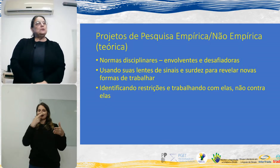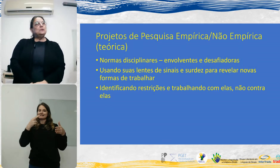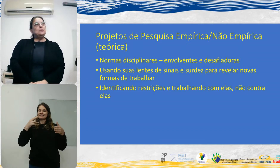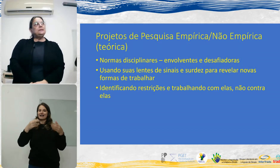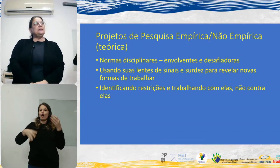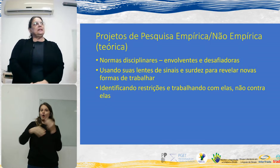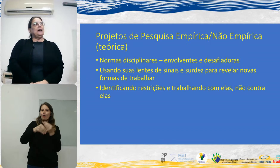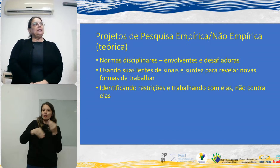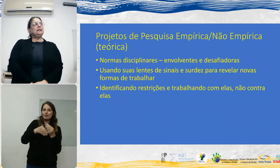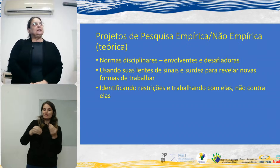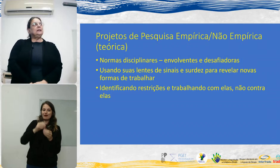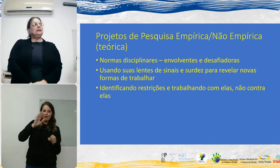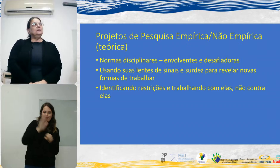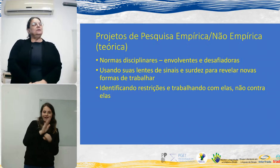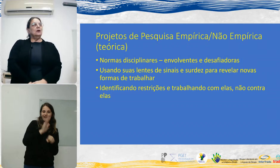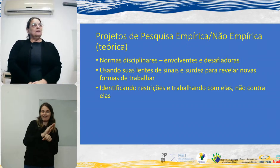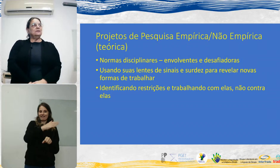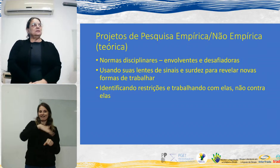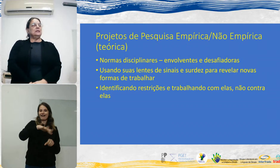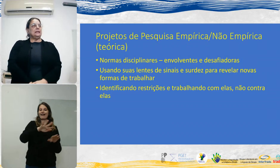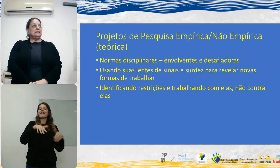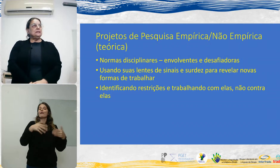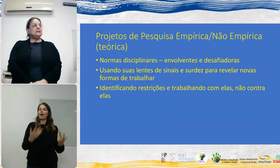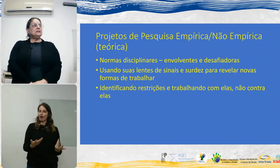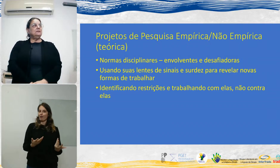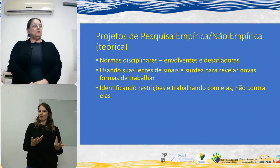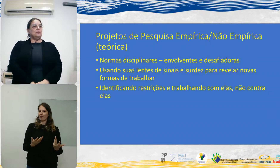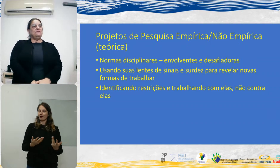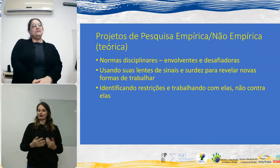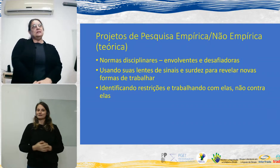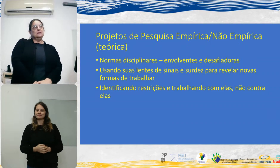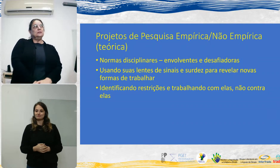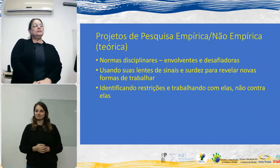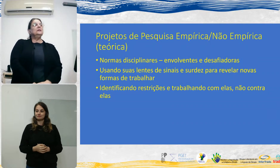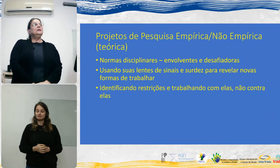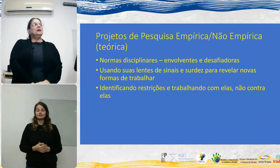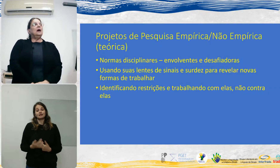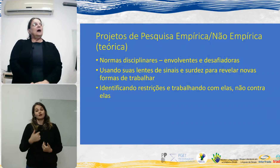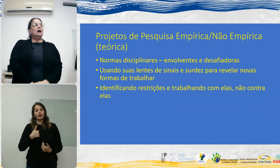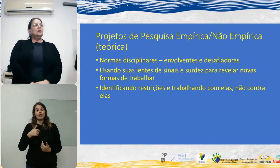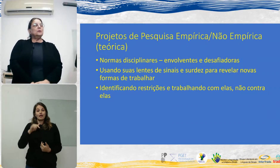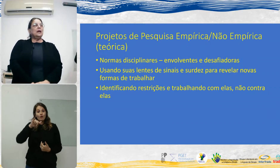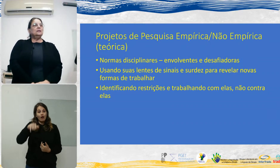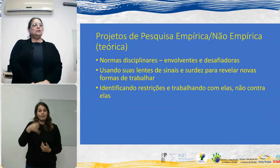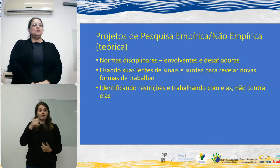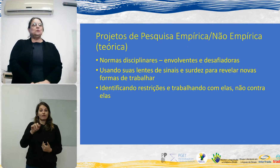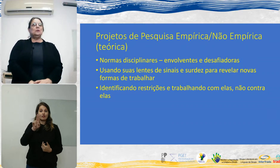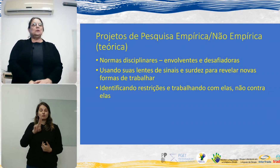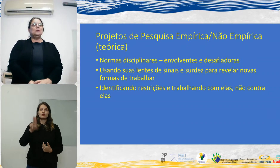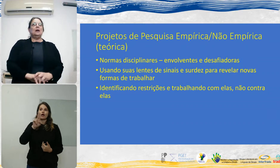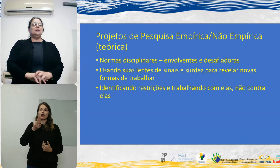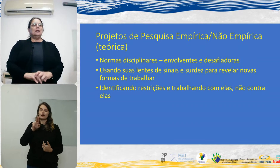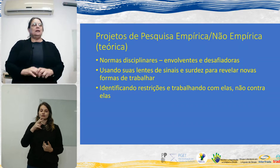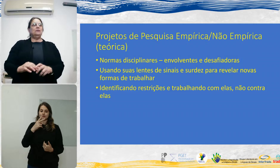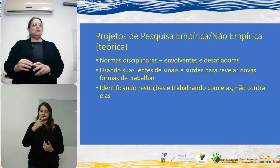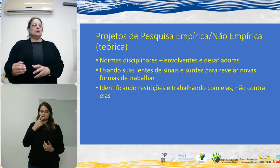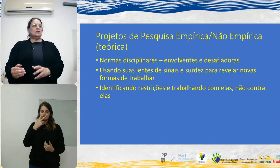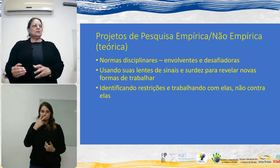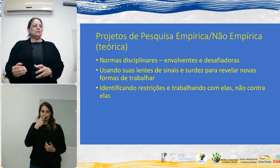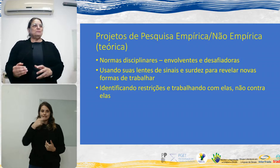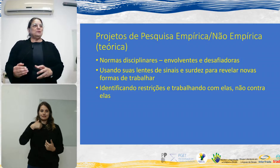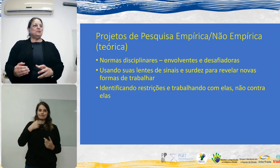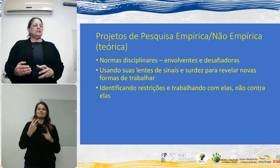So using that novel lens for the field, how can you align